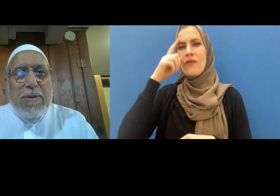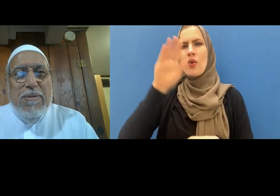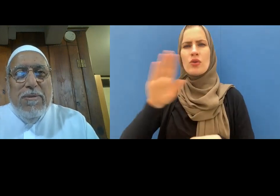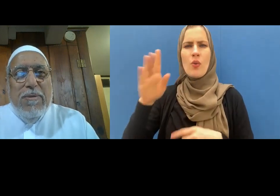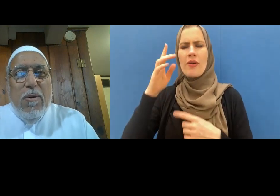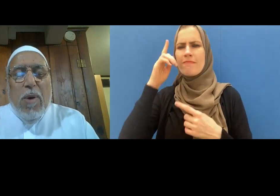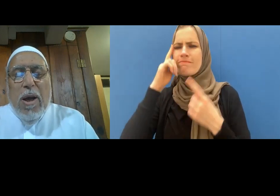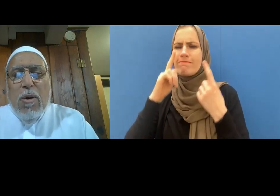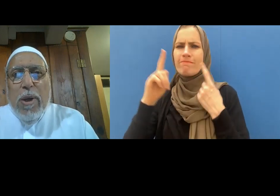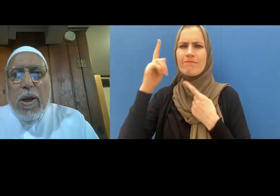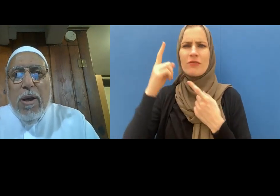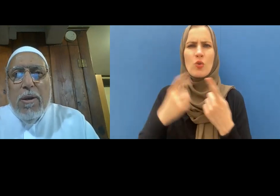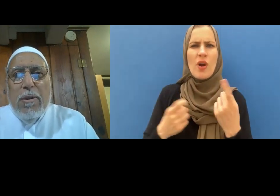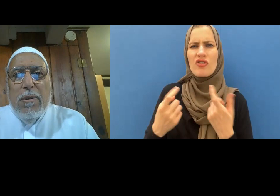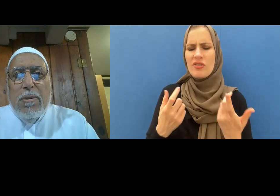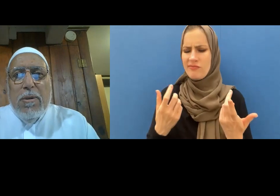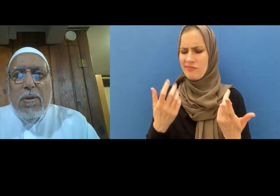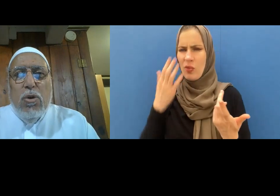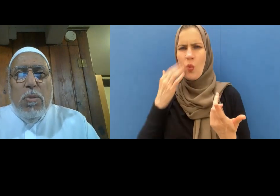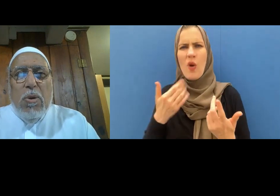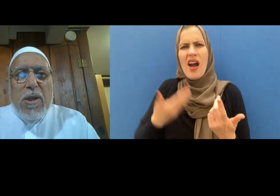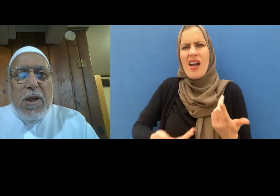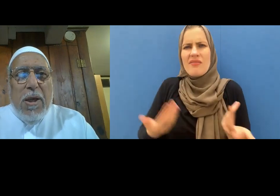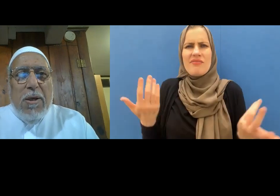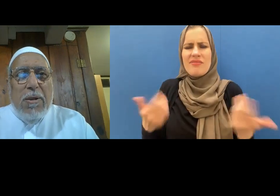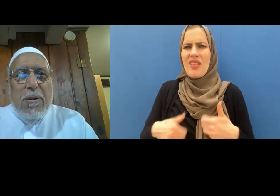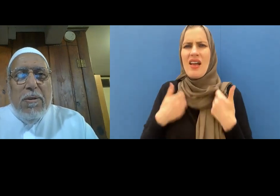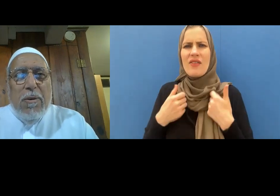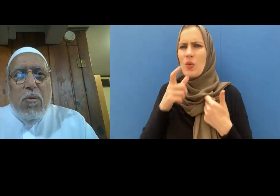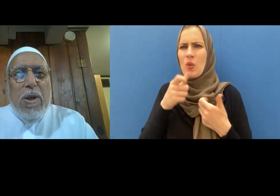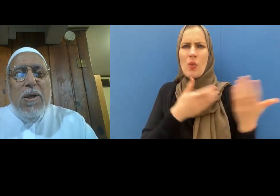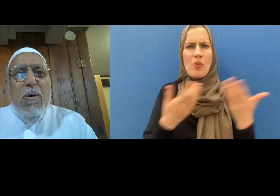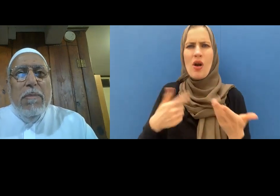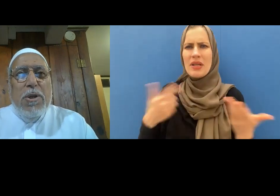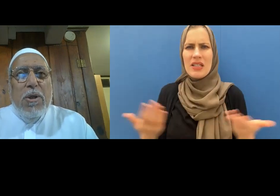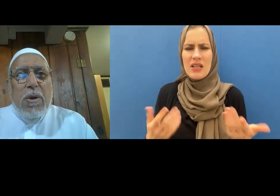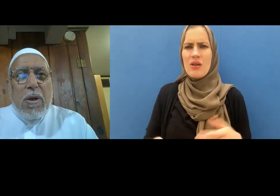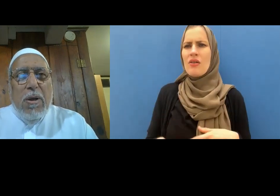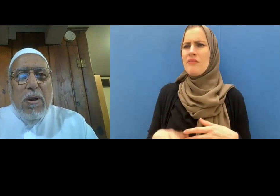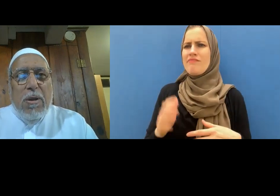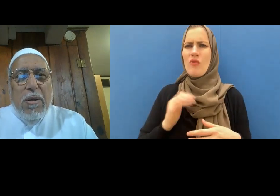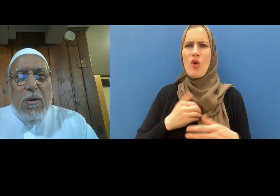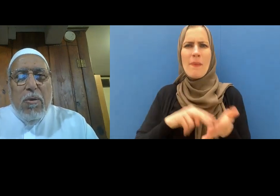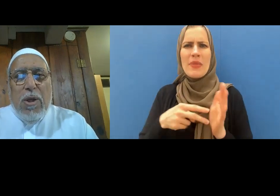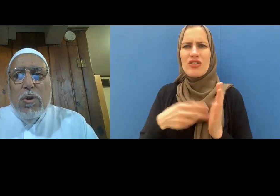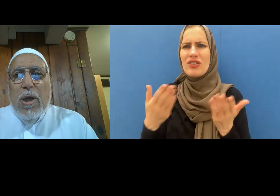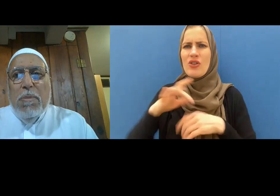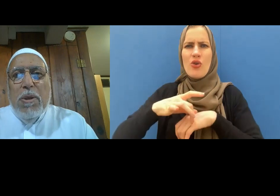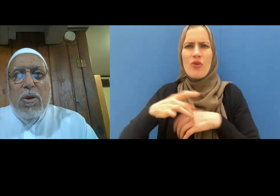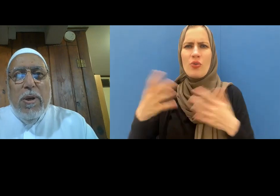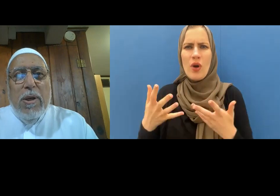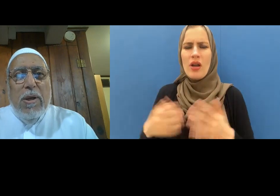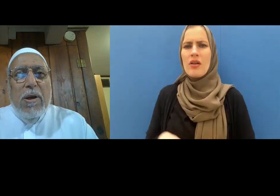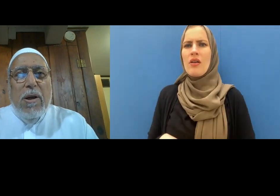questions. Why are we here? Who brought us here? What is our mission on earth? What should I